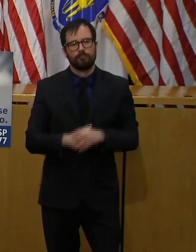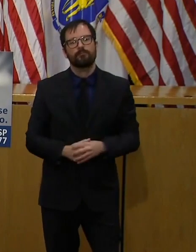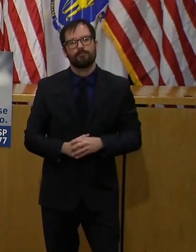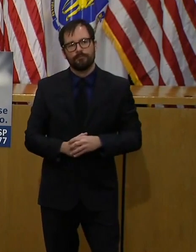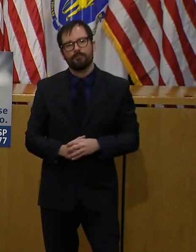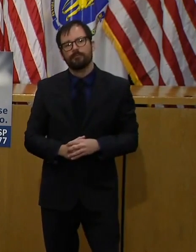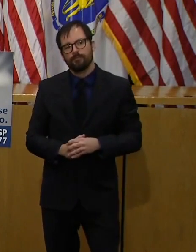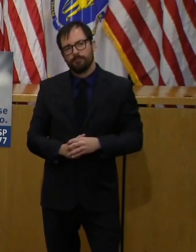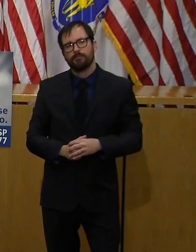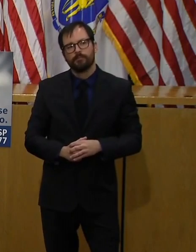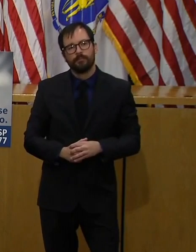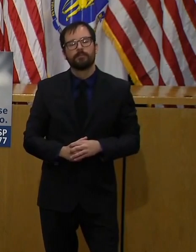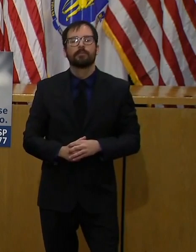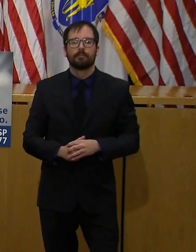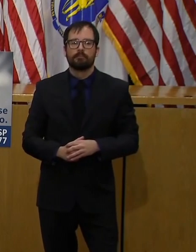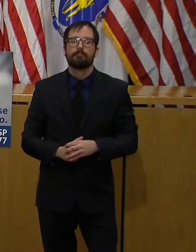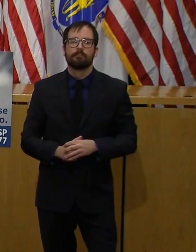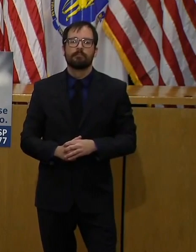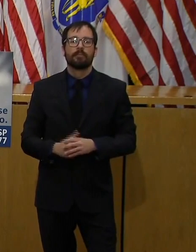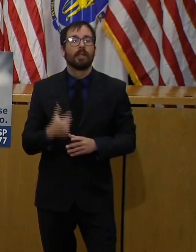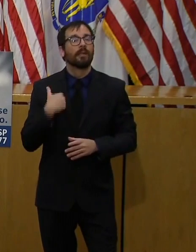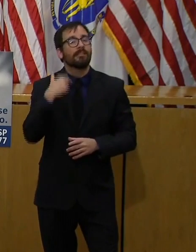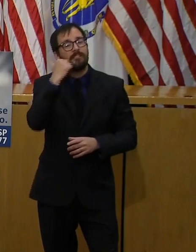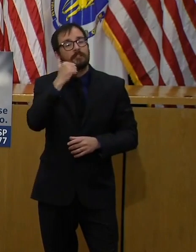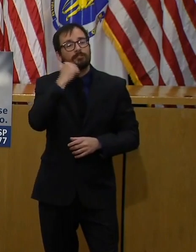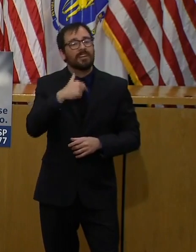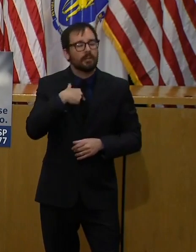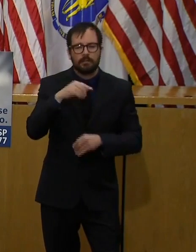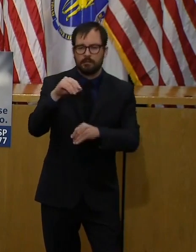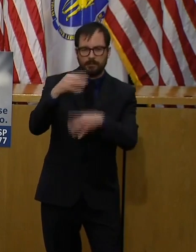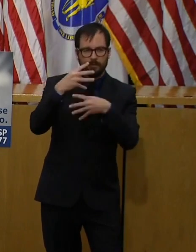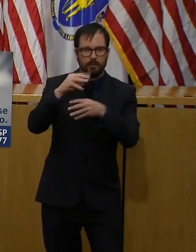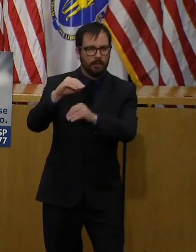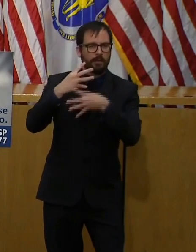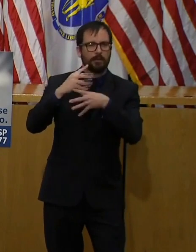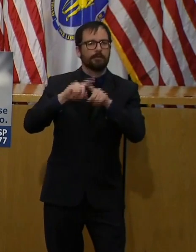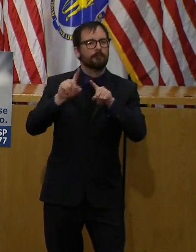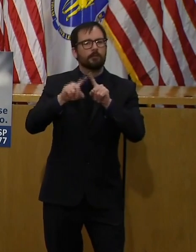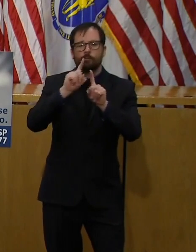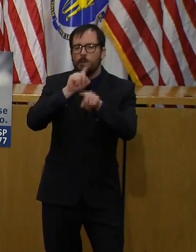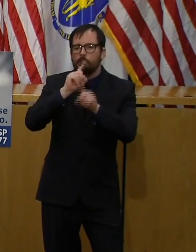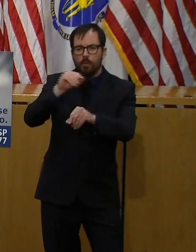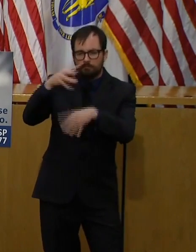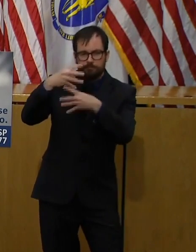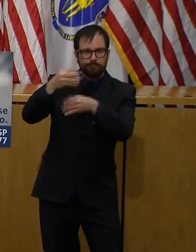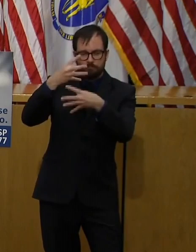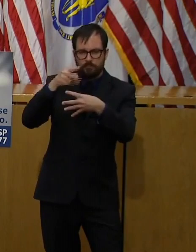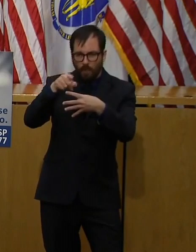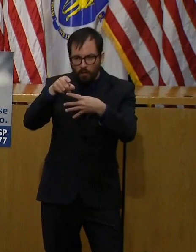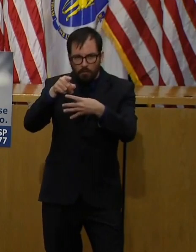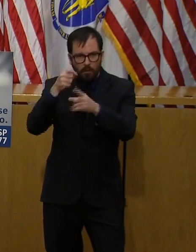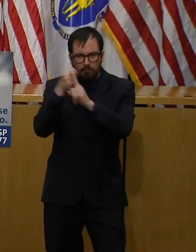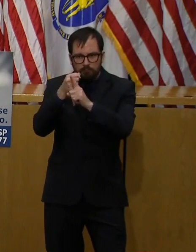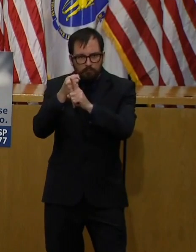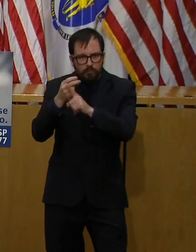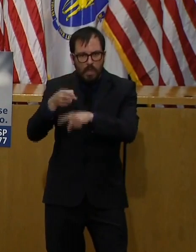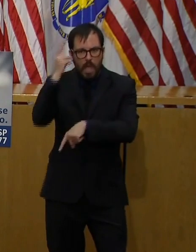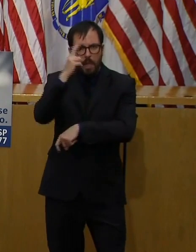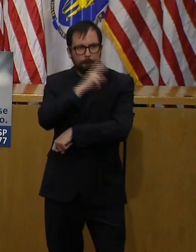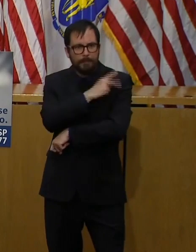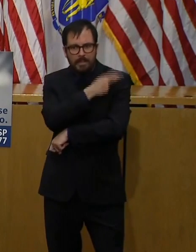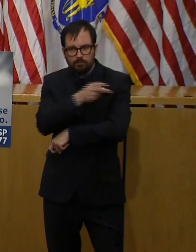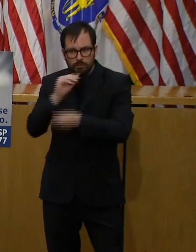ratio of COVID-19 cases and the total number of invasive vents available to the facility. So of